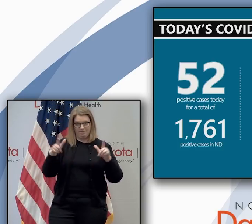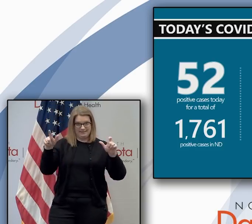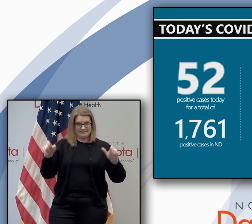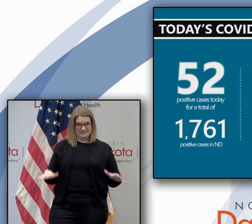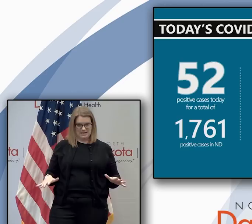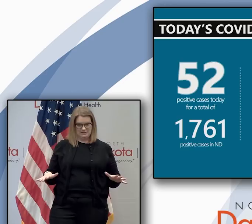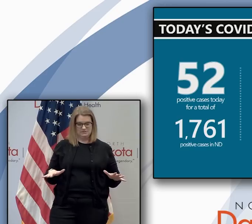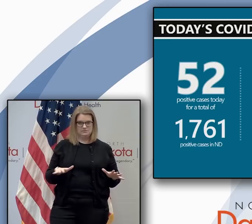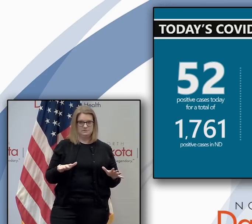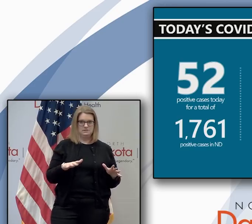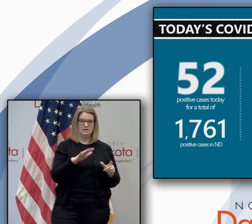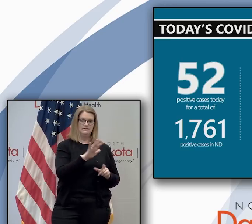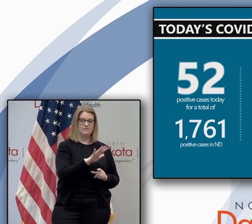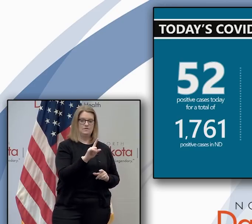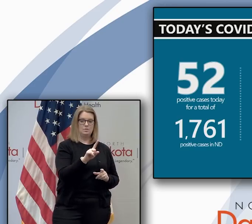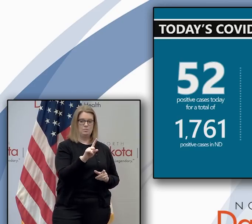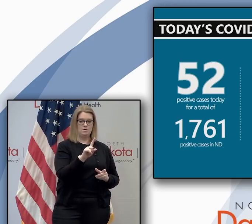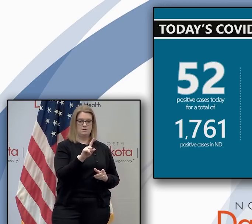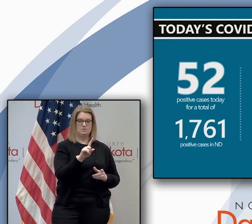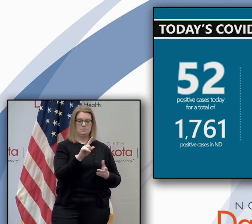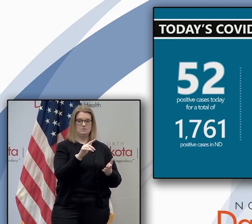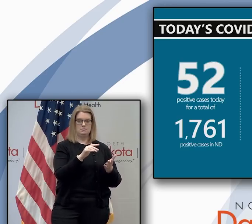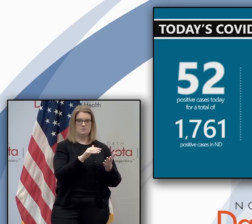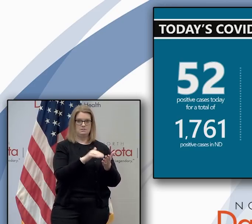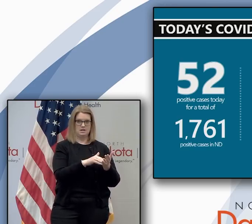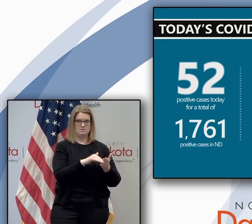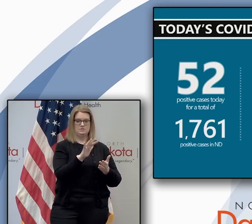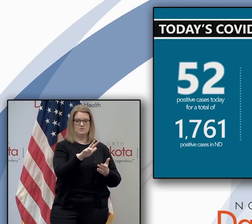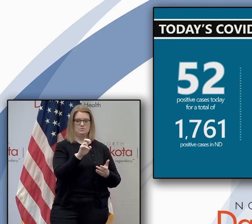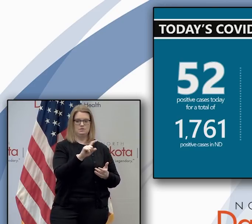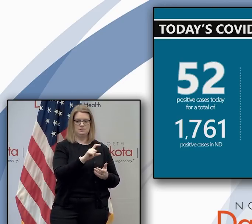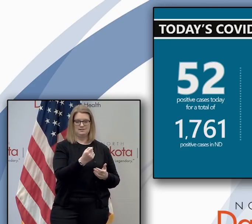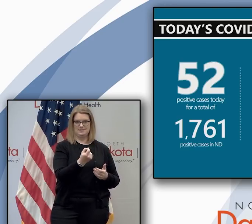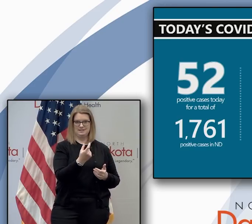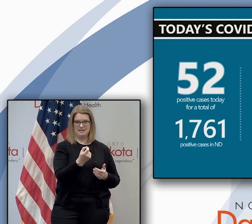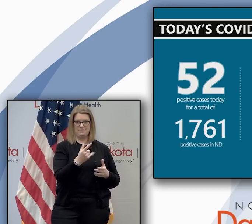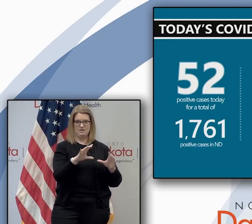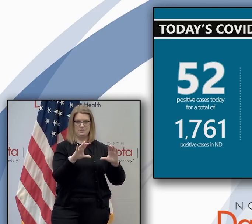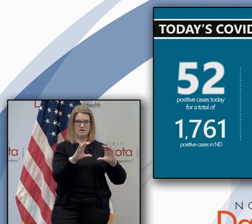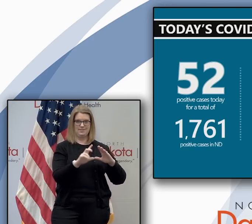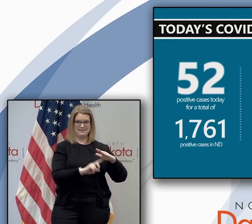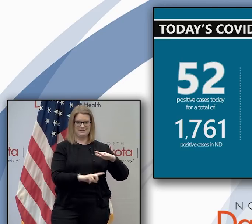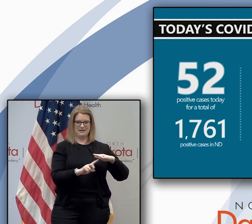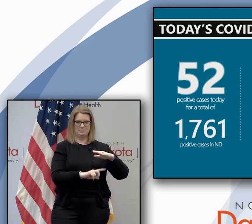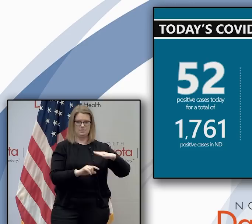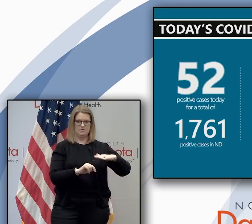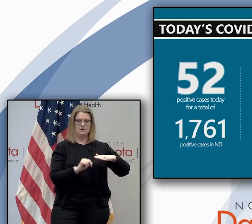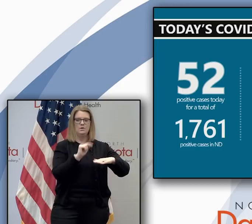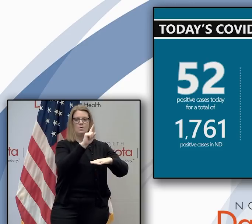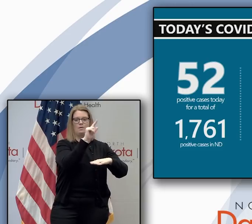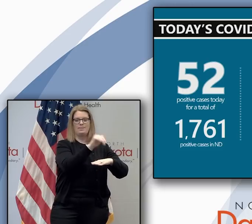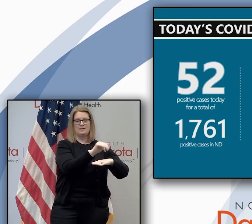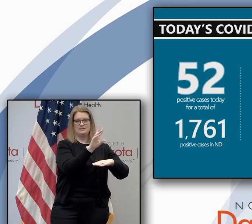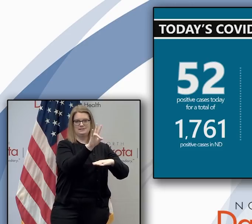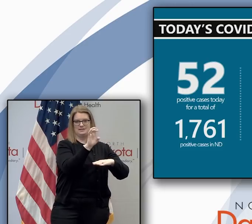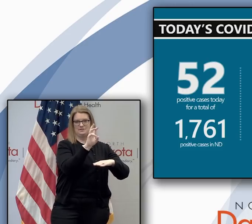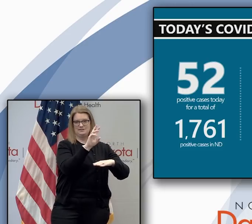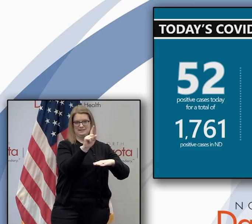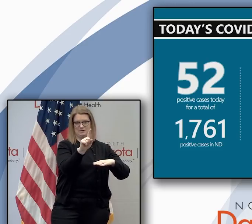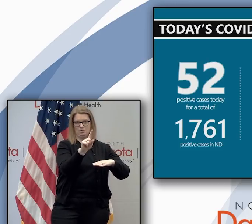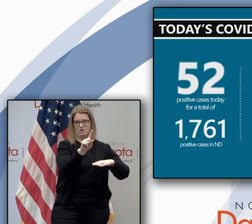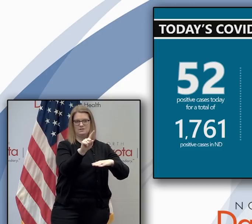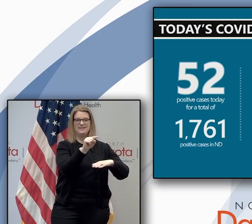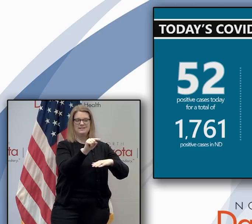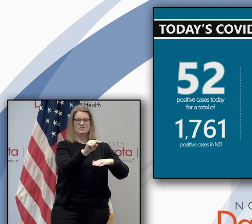individuals, the 5131, and as a denominator, on the top of that, the 1761, which is the total cumulative number